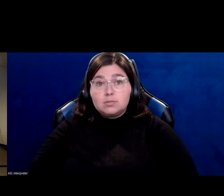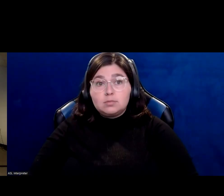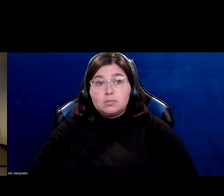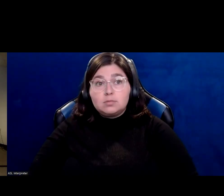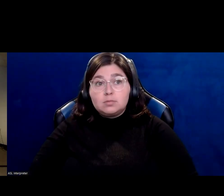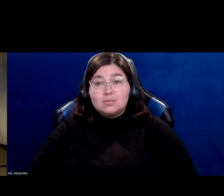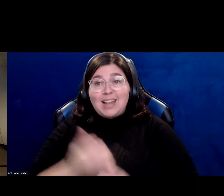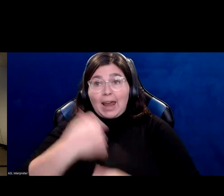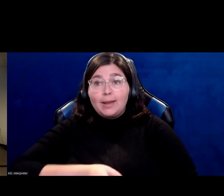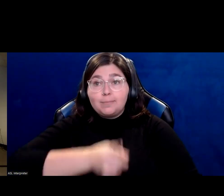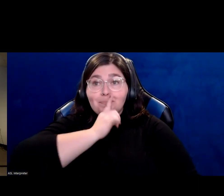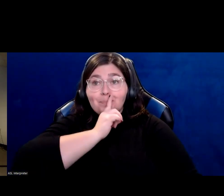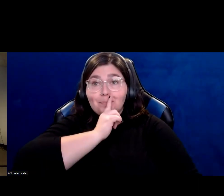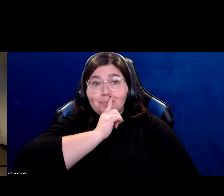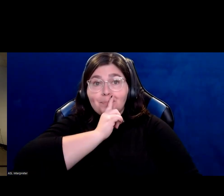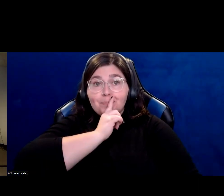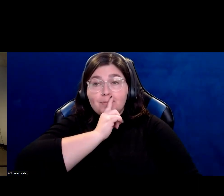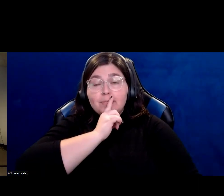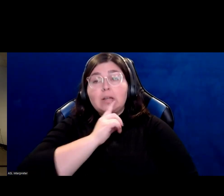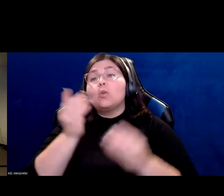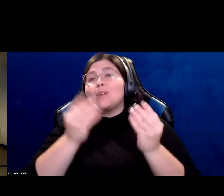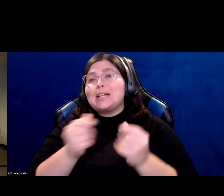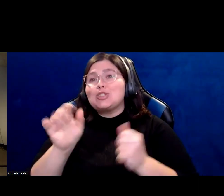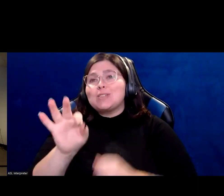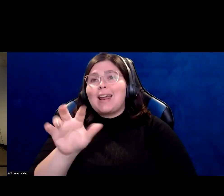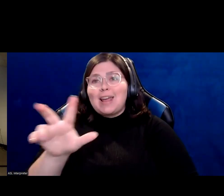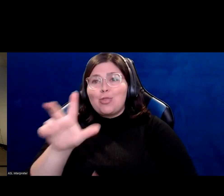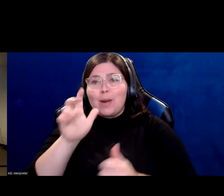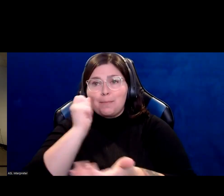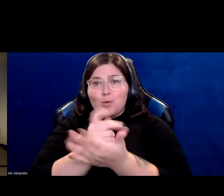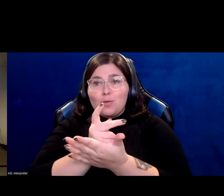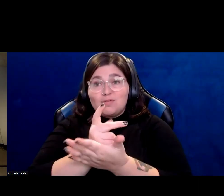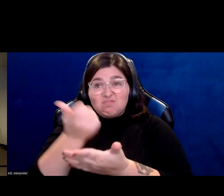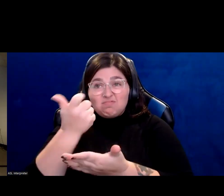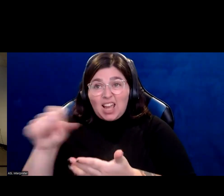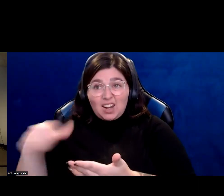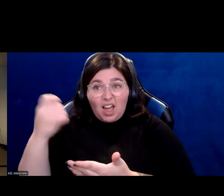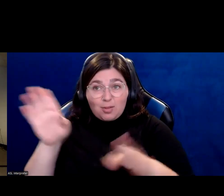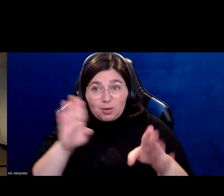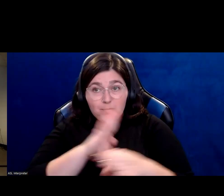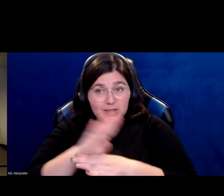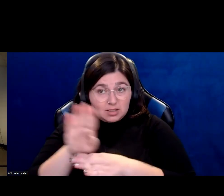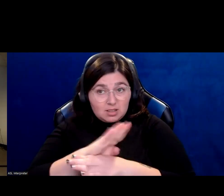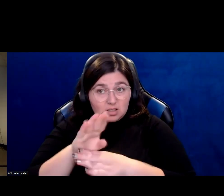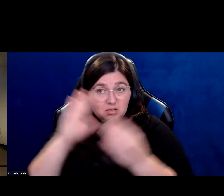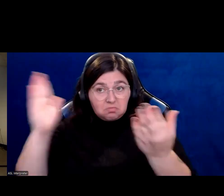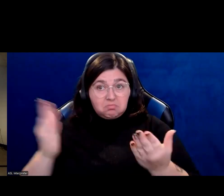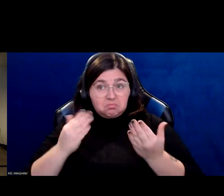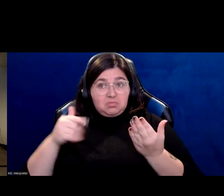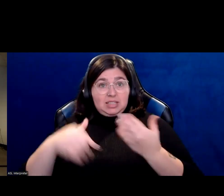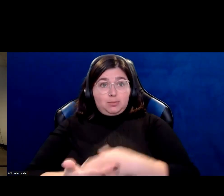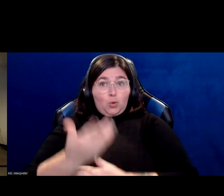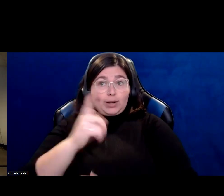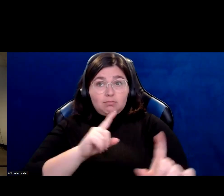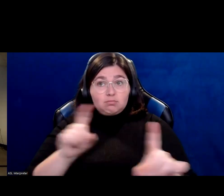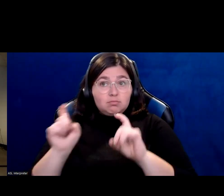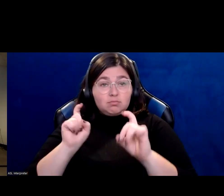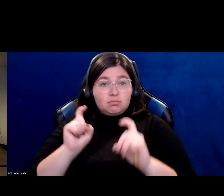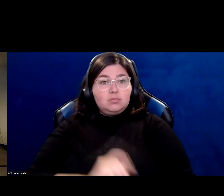Any abstentions? All right, resolution number 93 is approved. Is there any other business to come before the board this morning?